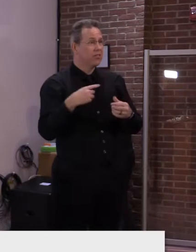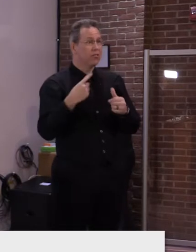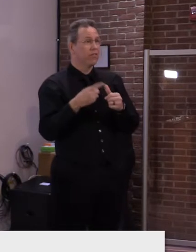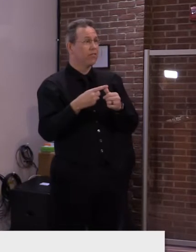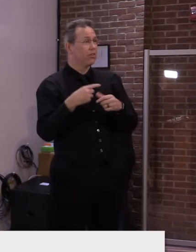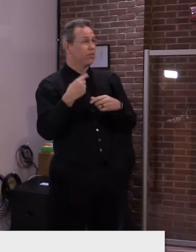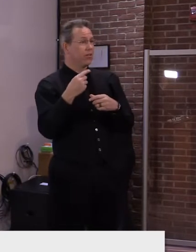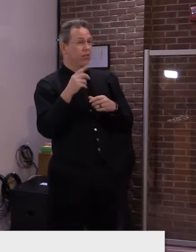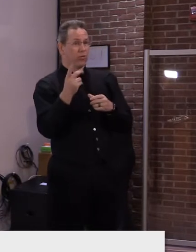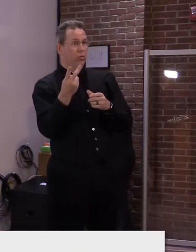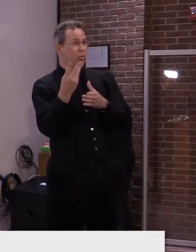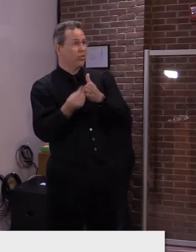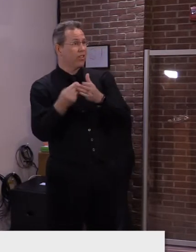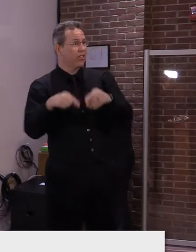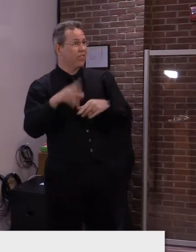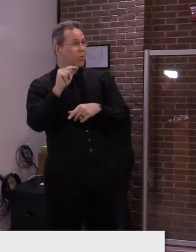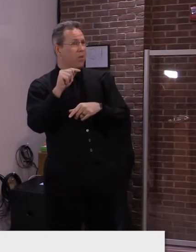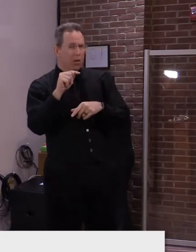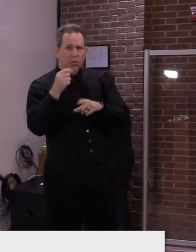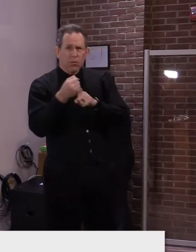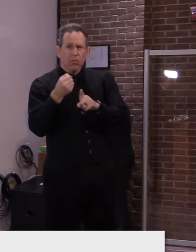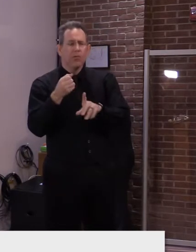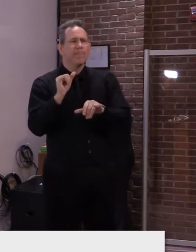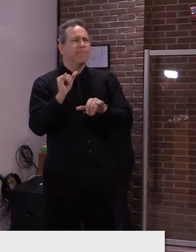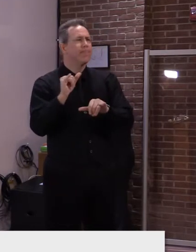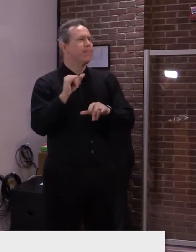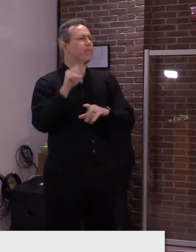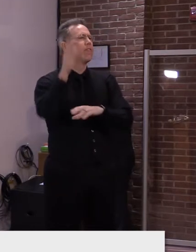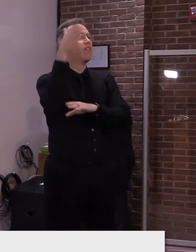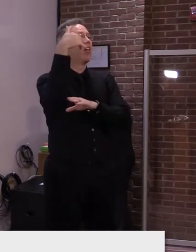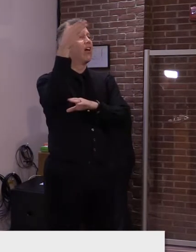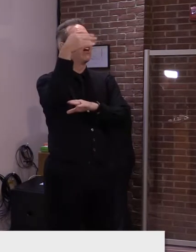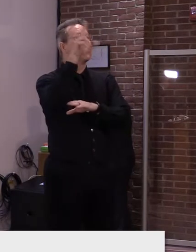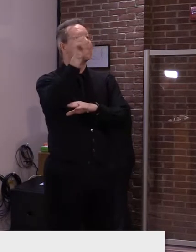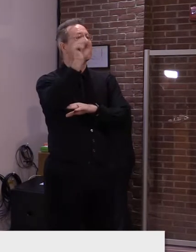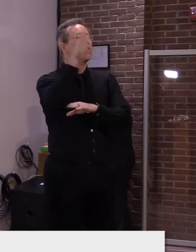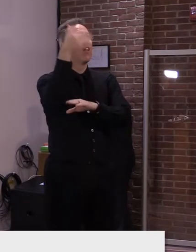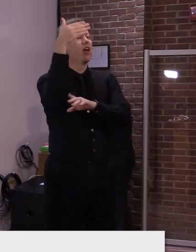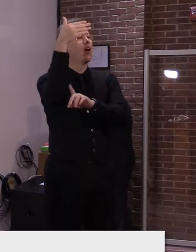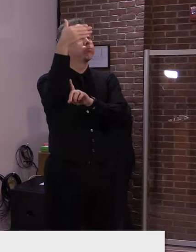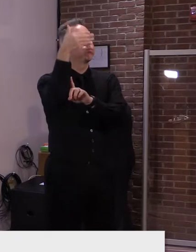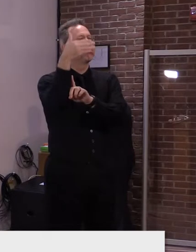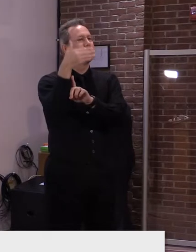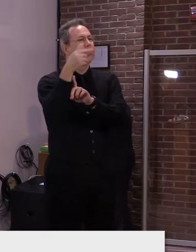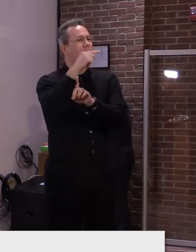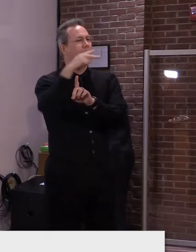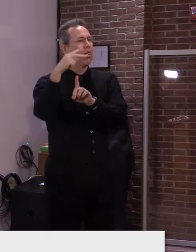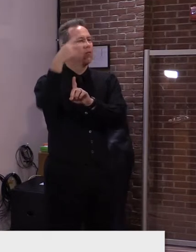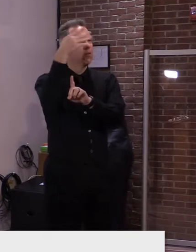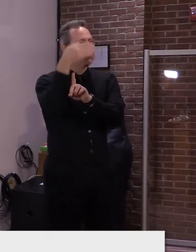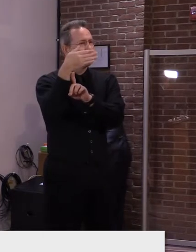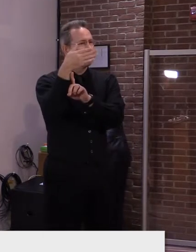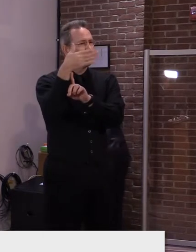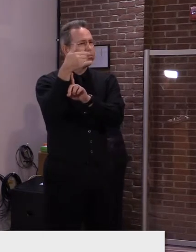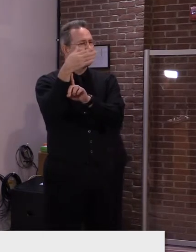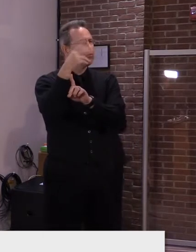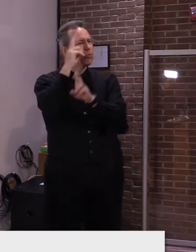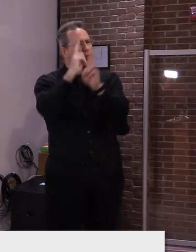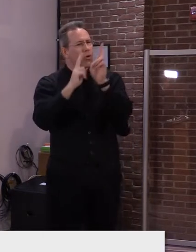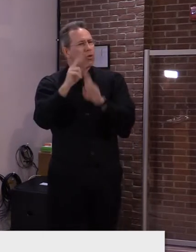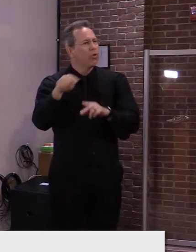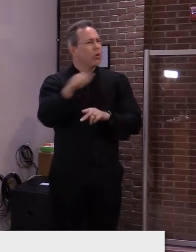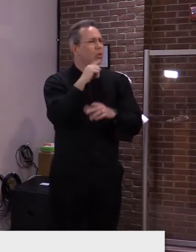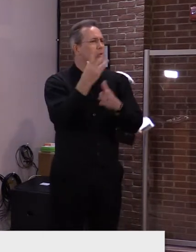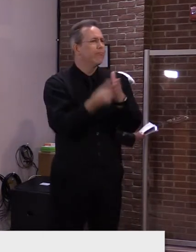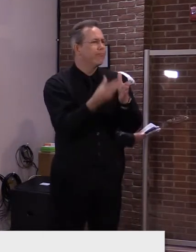to fly at half staff on the 19th of every month in honor of those we've lost. On this